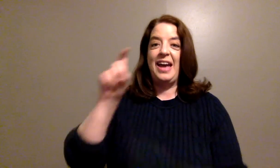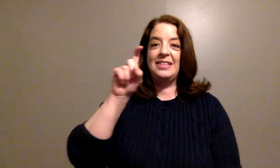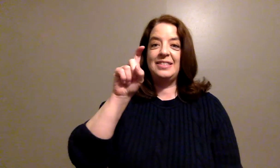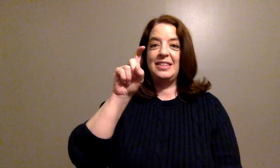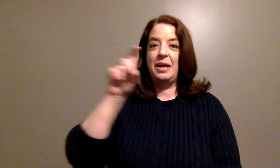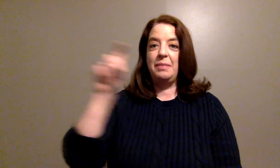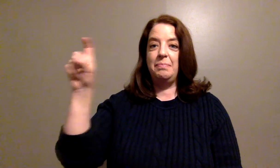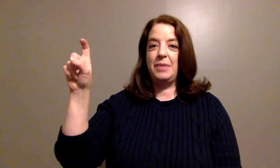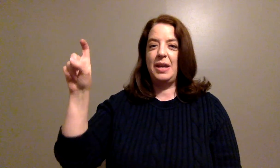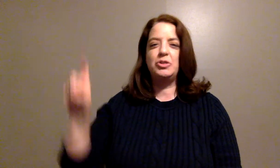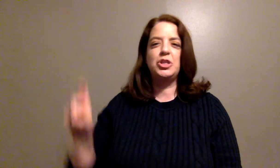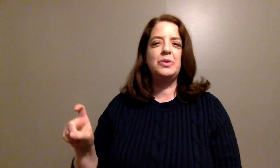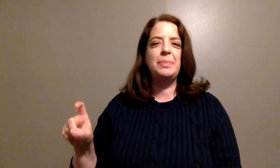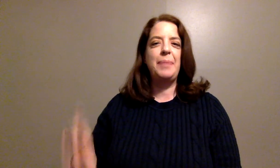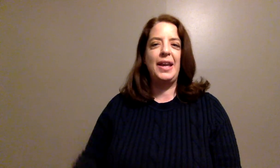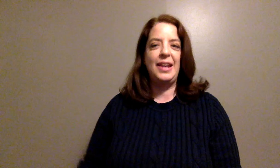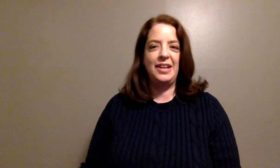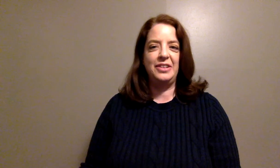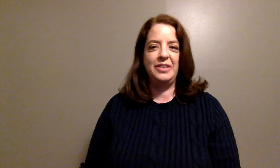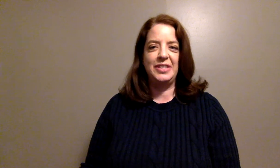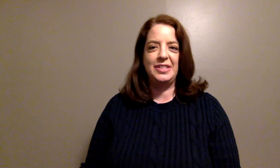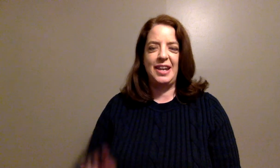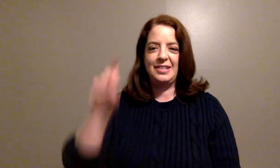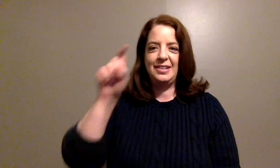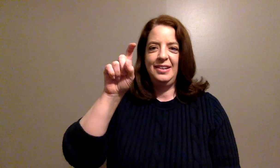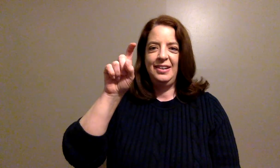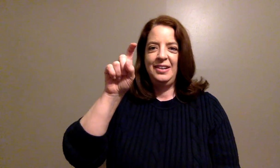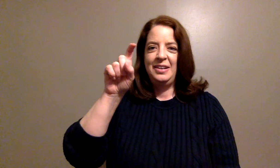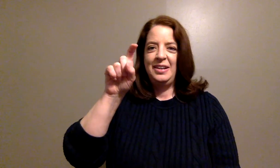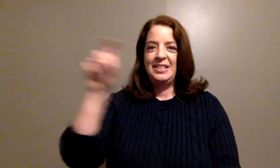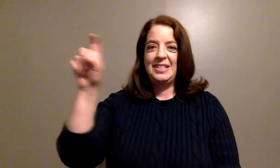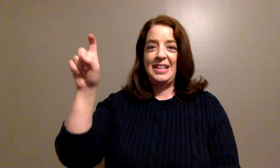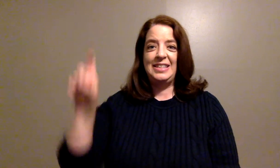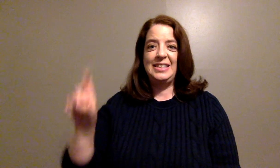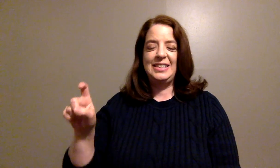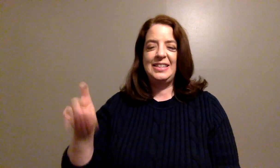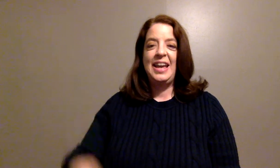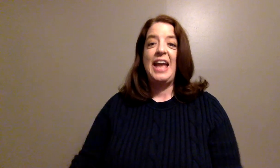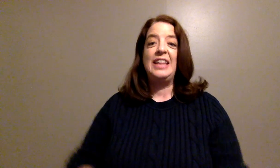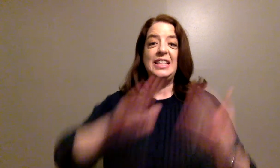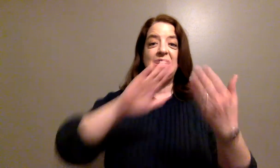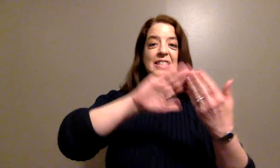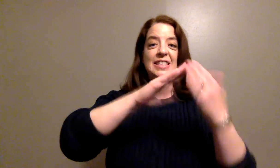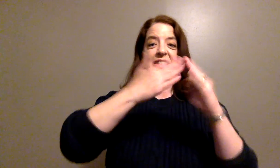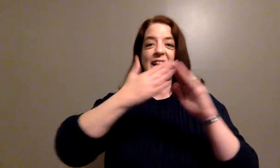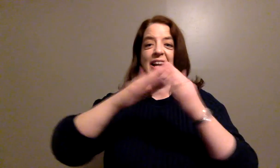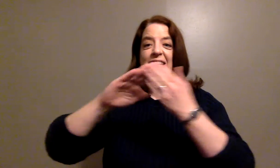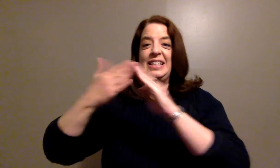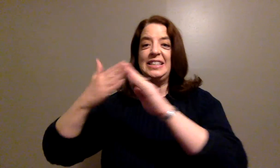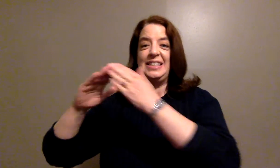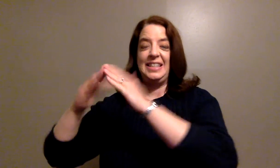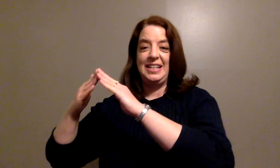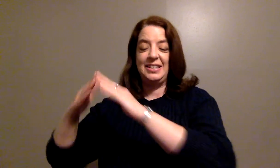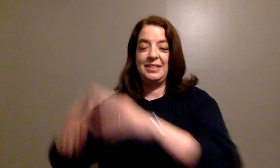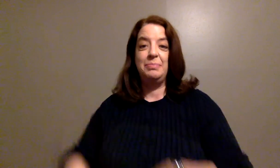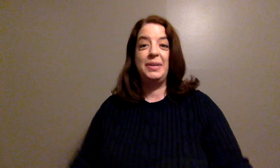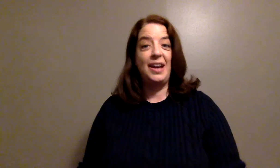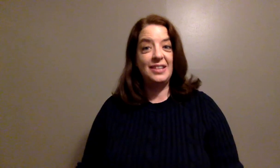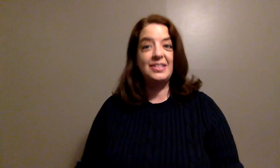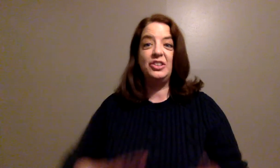X that kind of shows the panhandle of the state. Texas, and then this is the sign cities because it looks